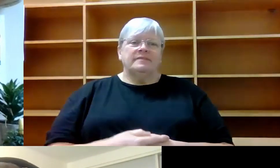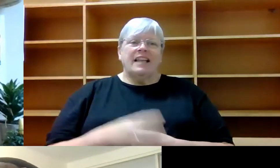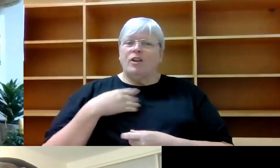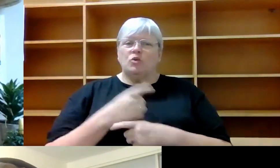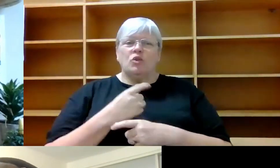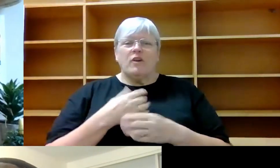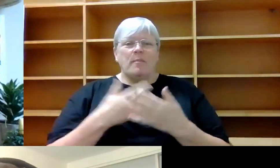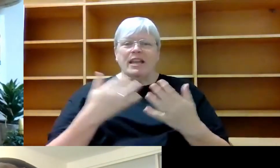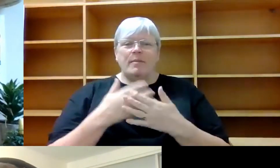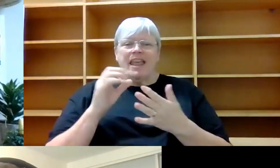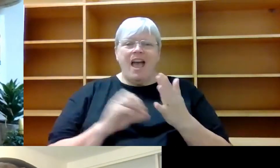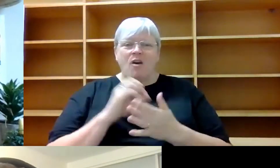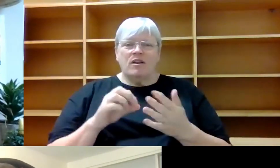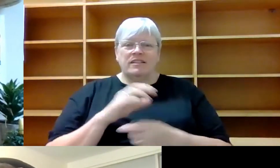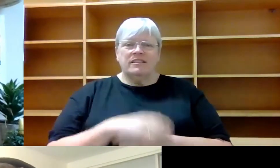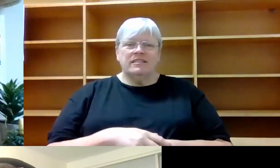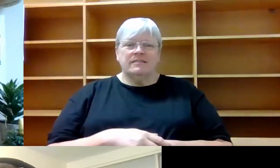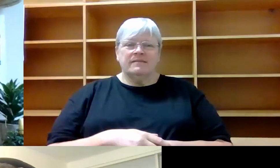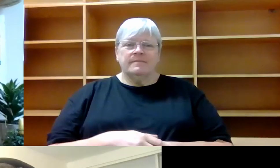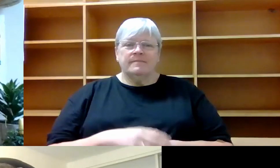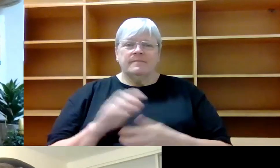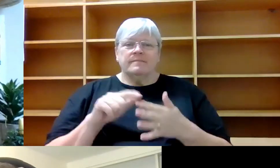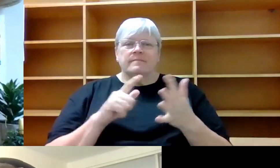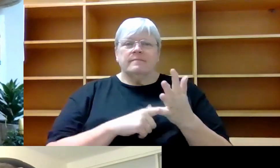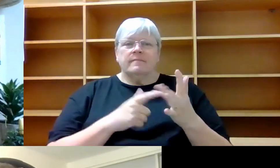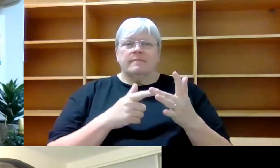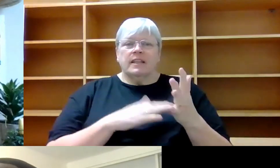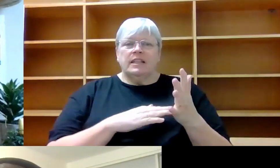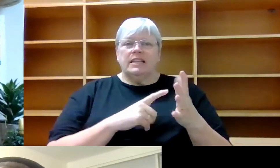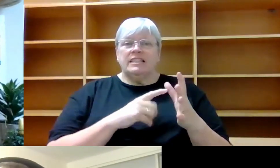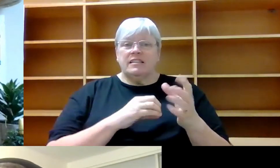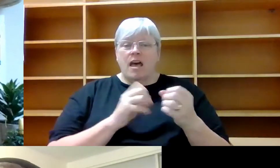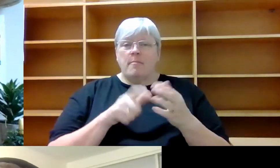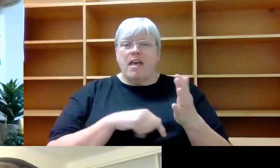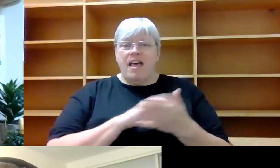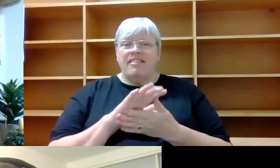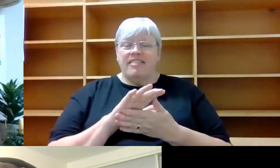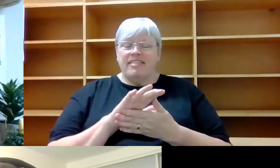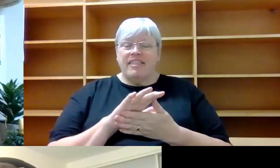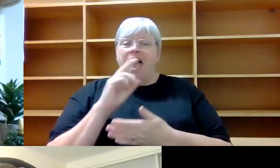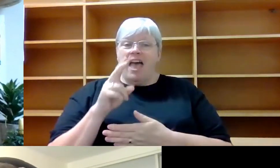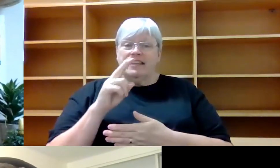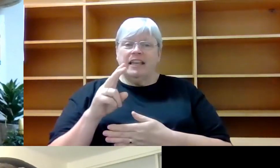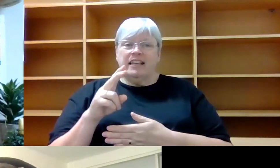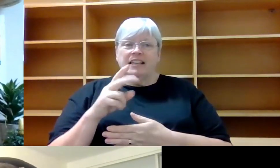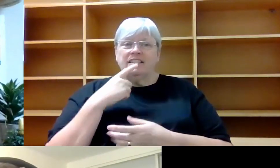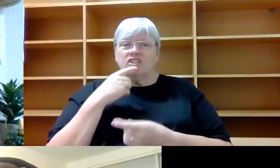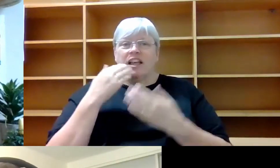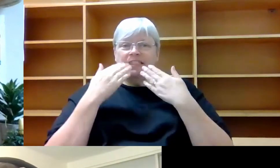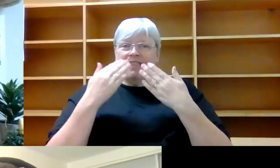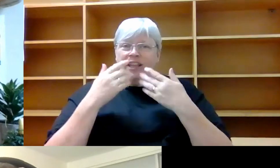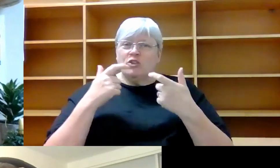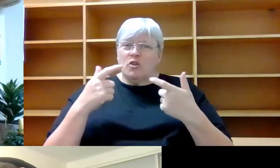hours. Elizabeth asks, again, she says, thank you. She says, thank you so much